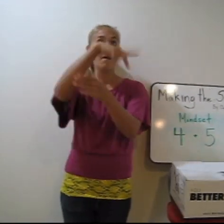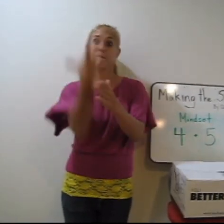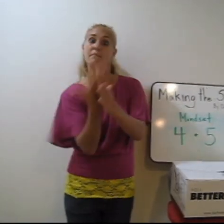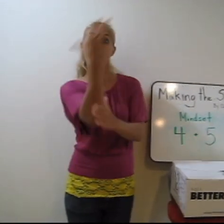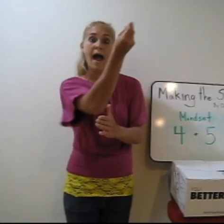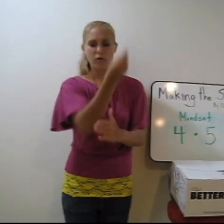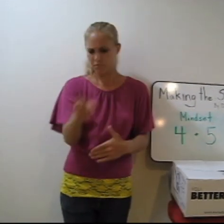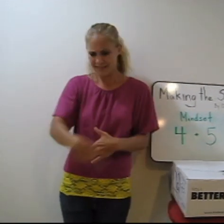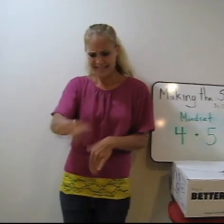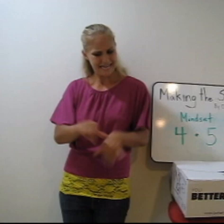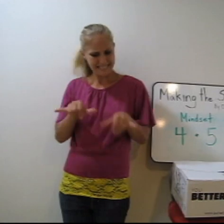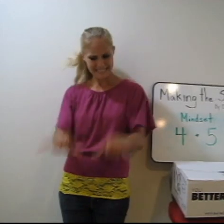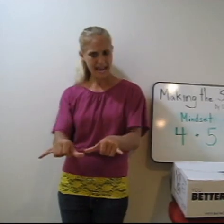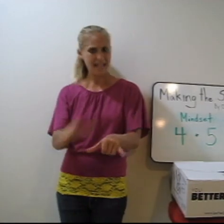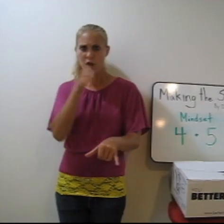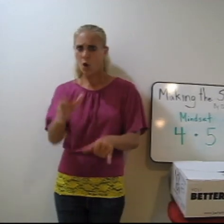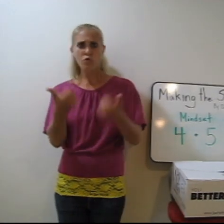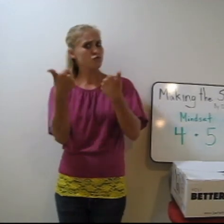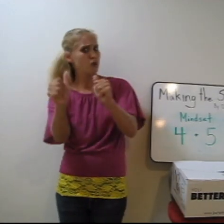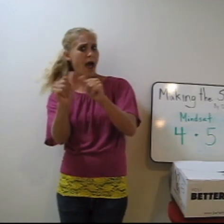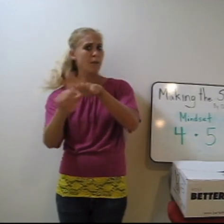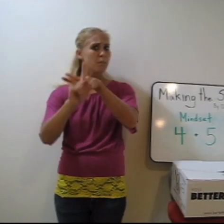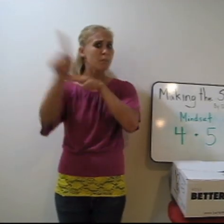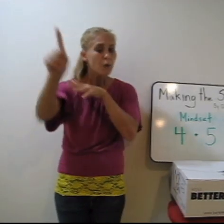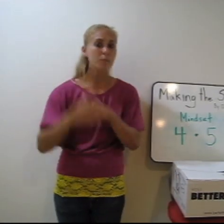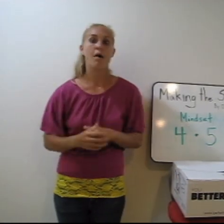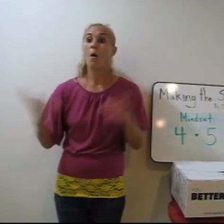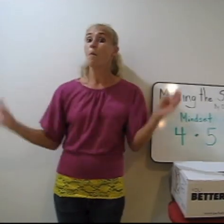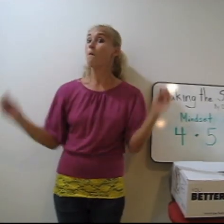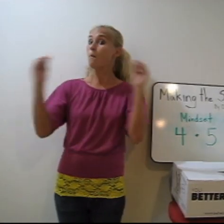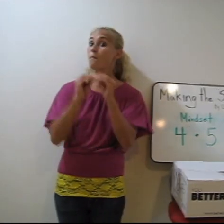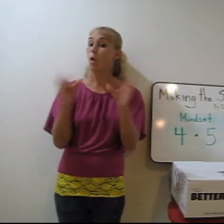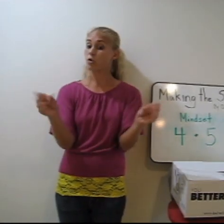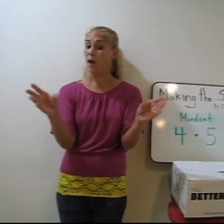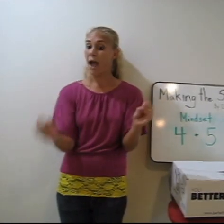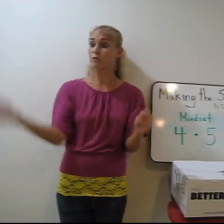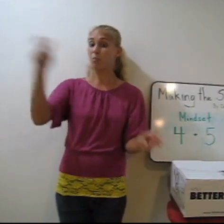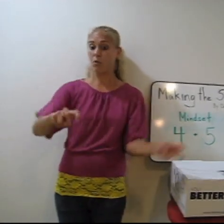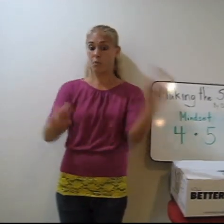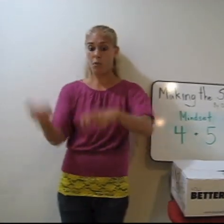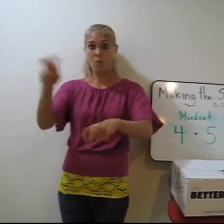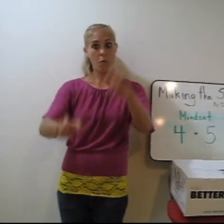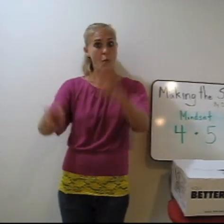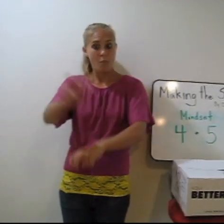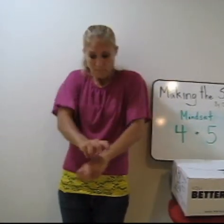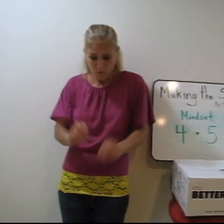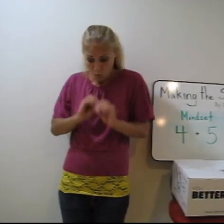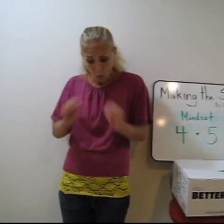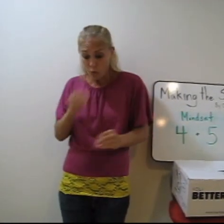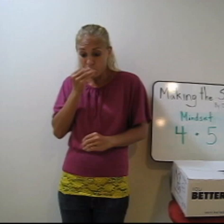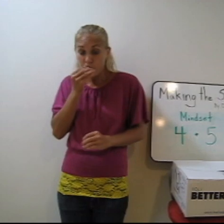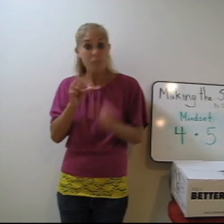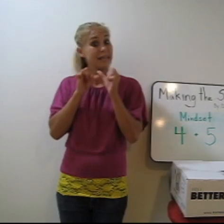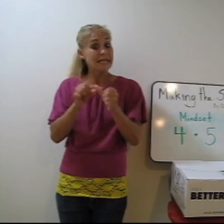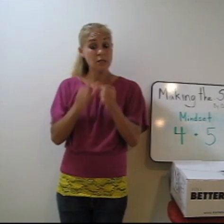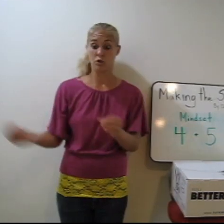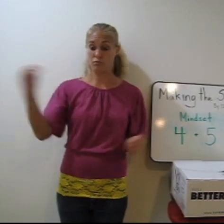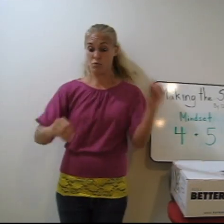not. They stay in the cage. Other crabs come along and join them long after the bait is gone, and more. Should one of the